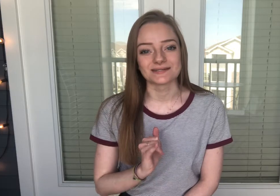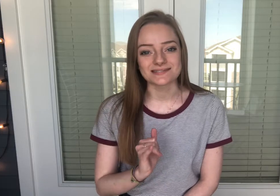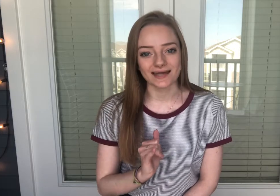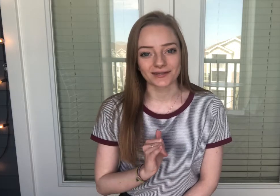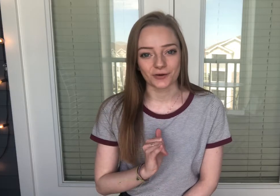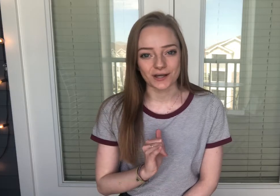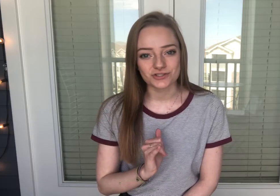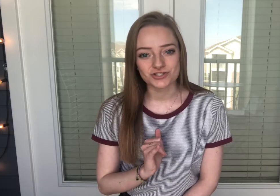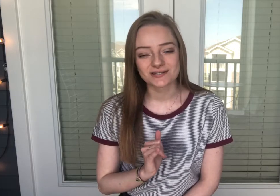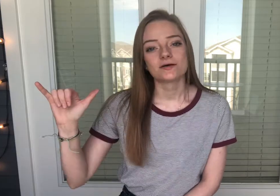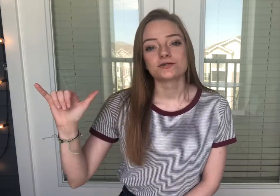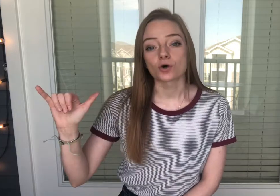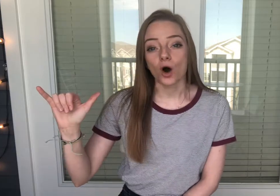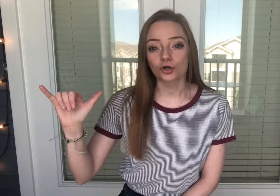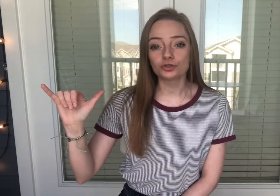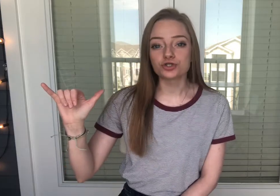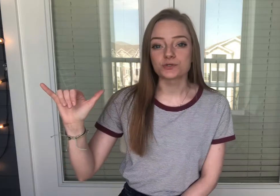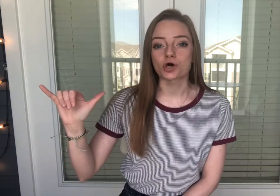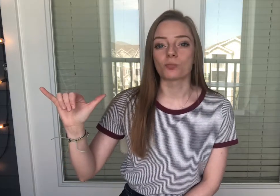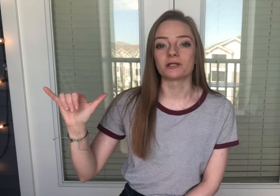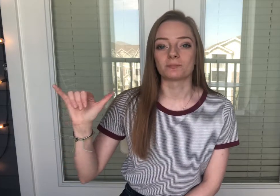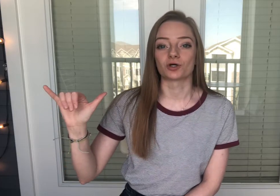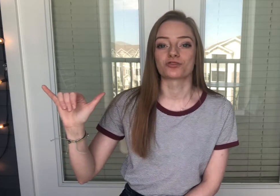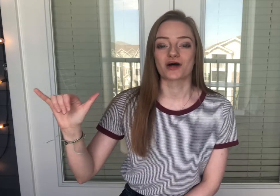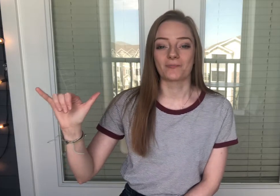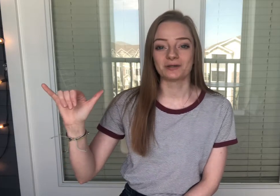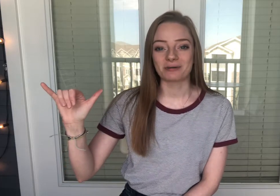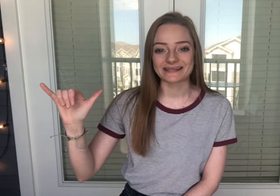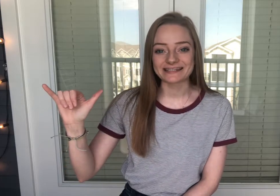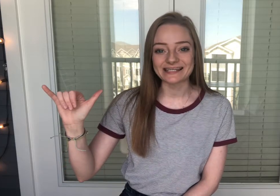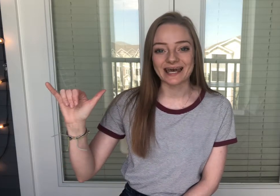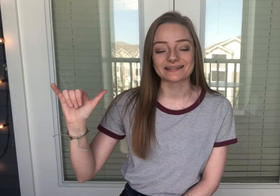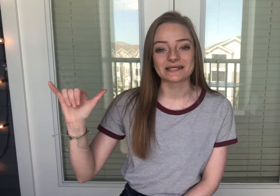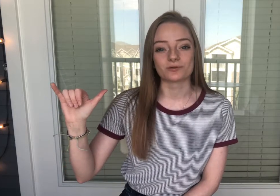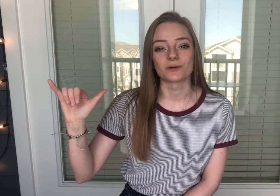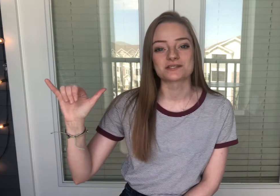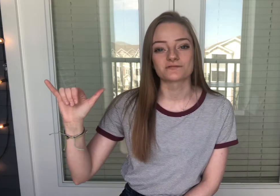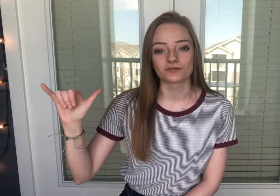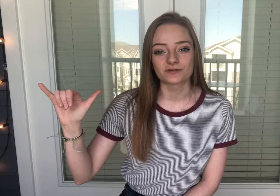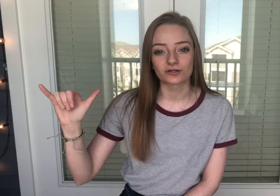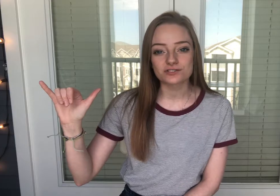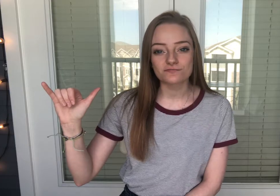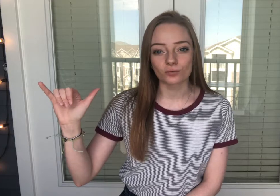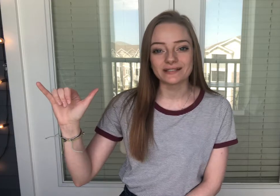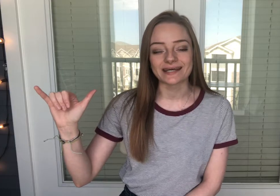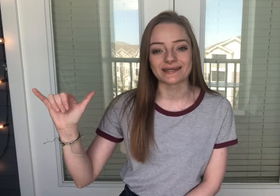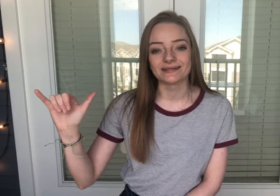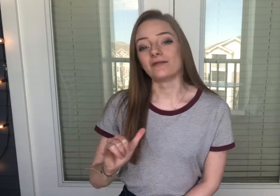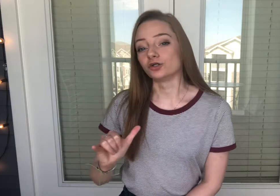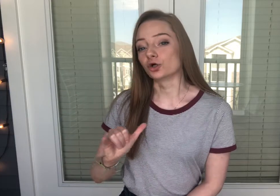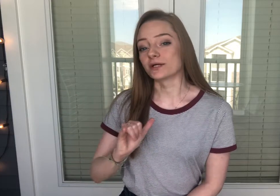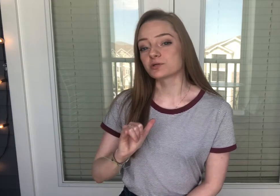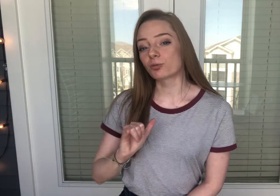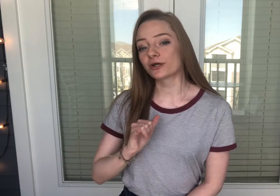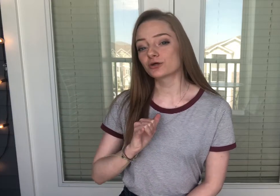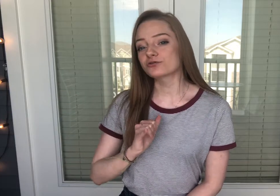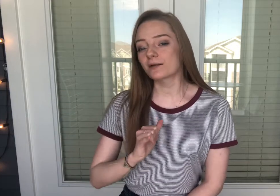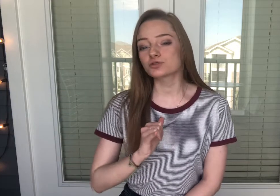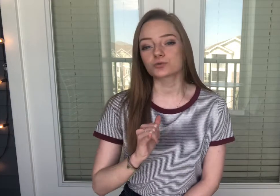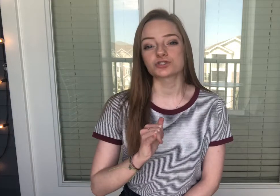sign language. So all you do is open up your thumb and pinky and keep the rest of your fingers folded in, and then you're going to point your thumb towards